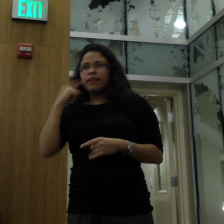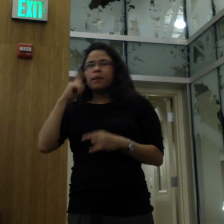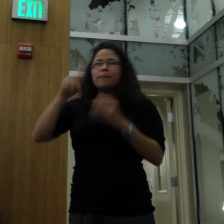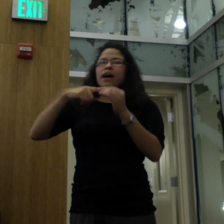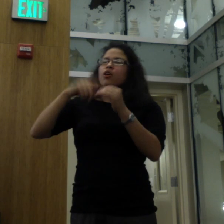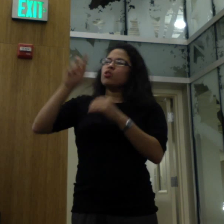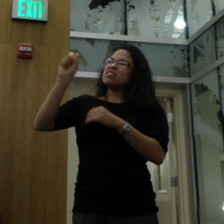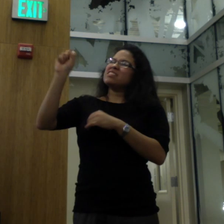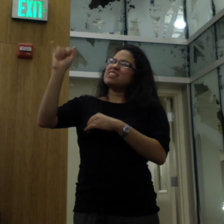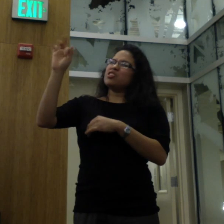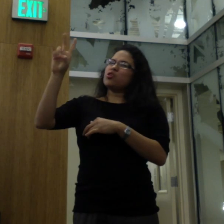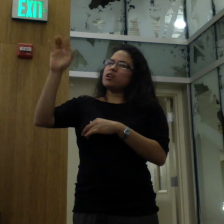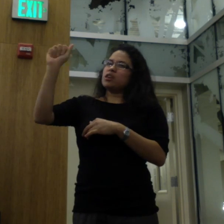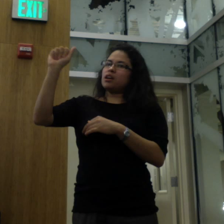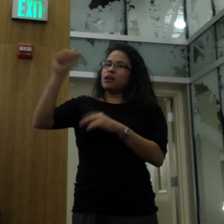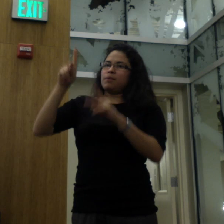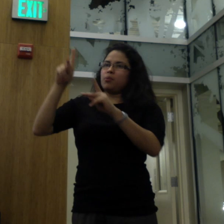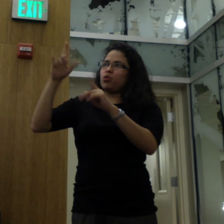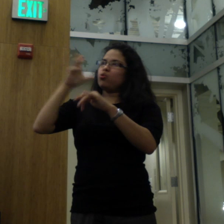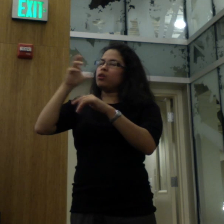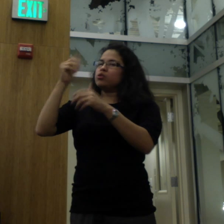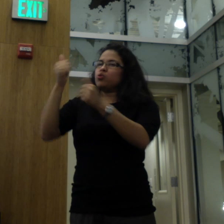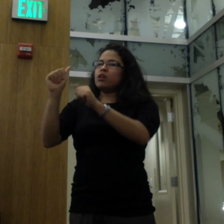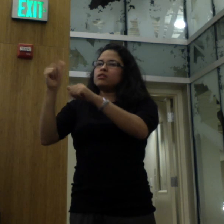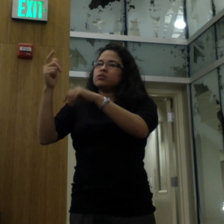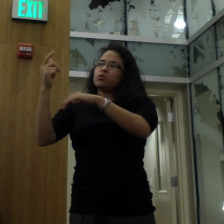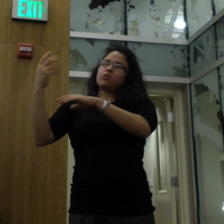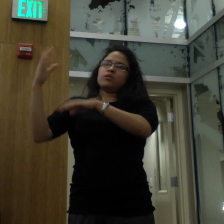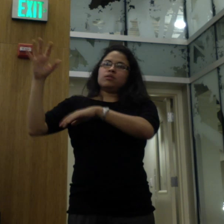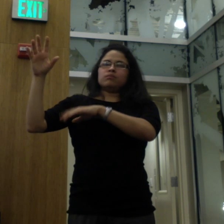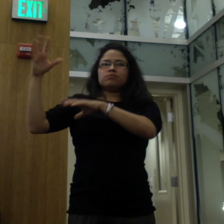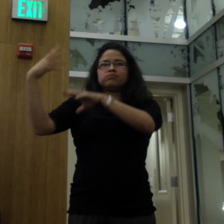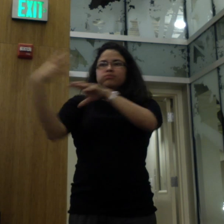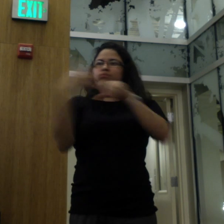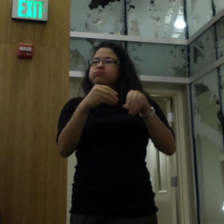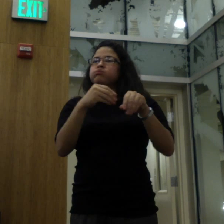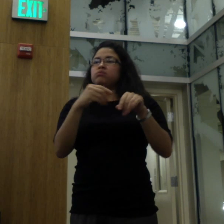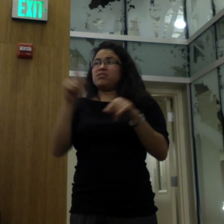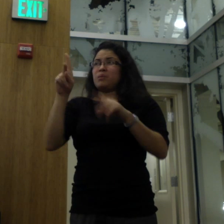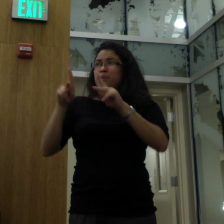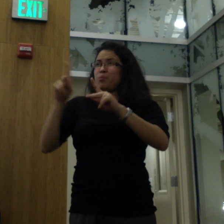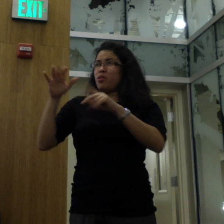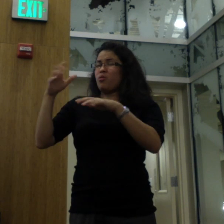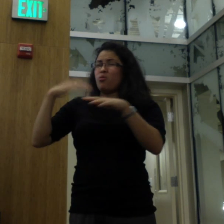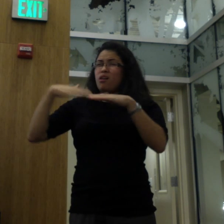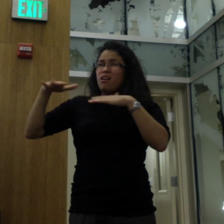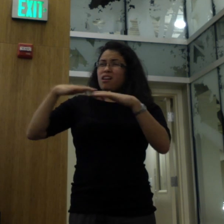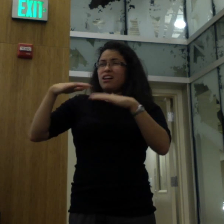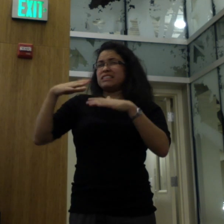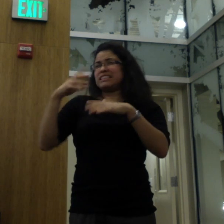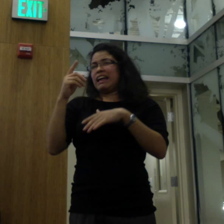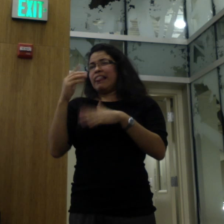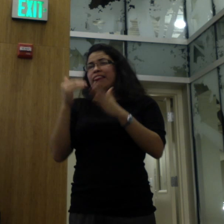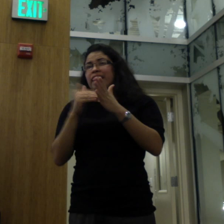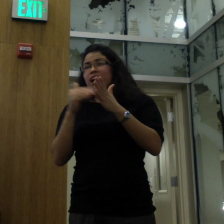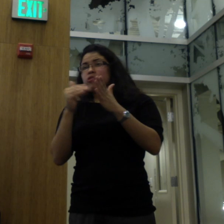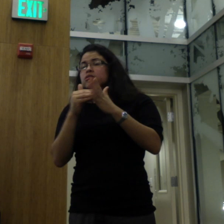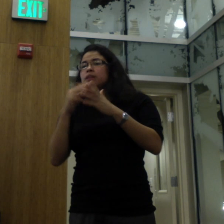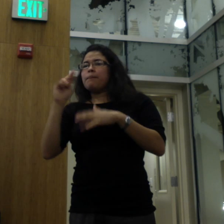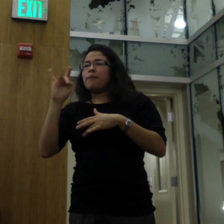places in the Middle East. Those people have walked thousands of miles. Migration, human migration, has